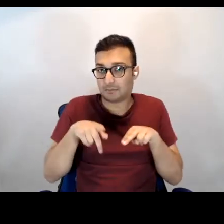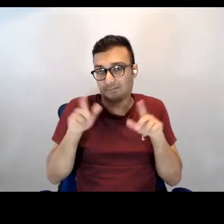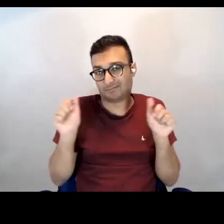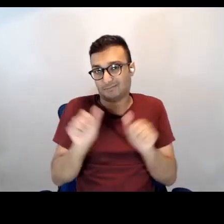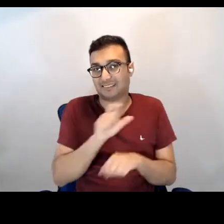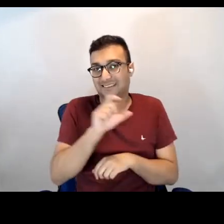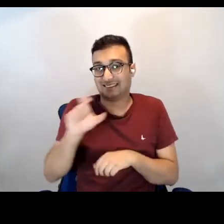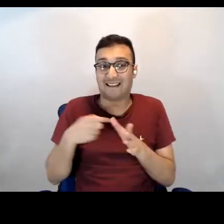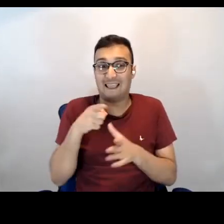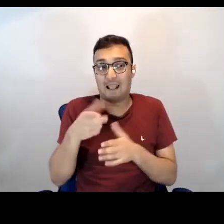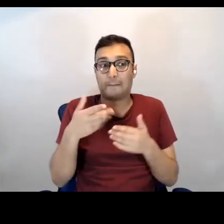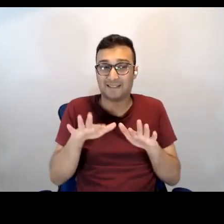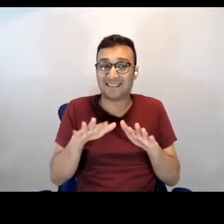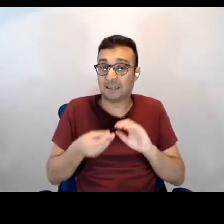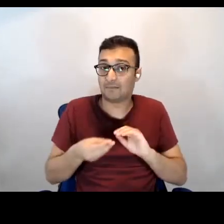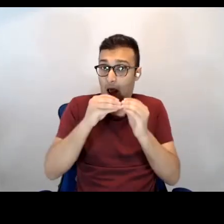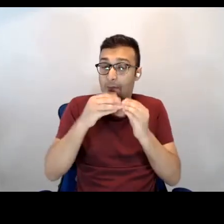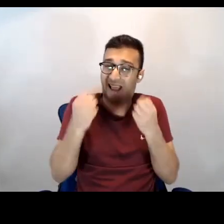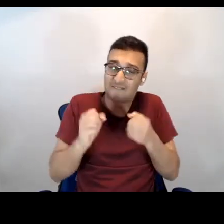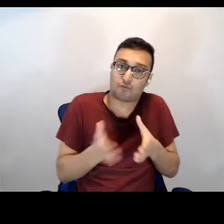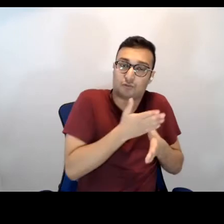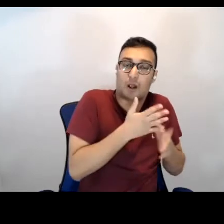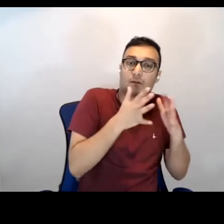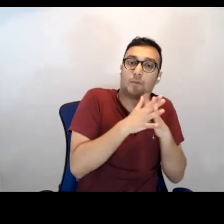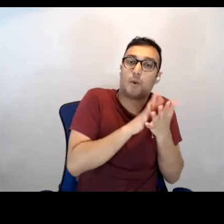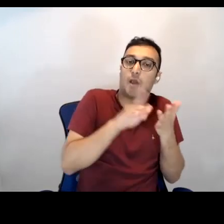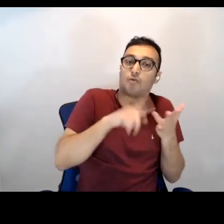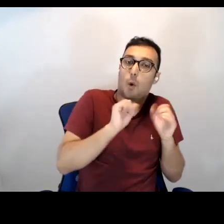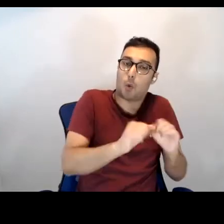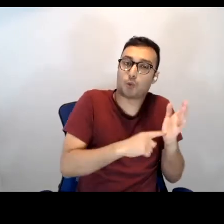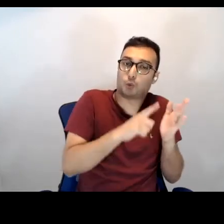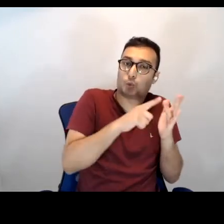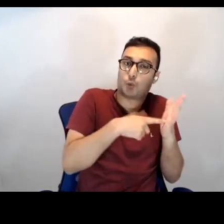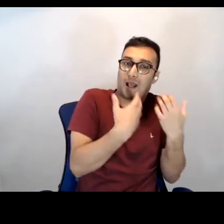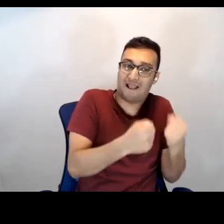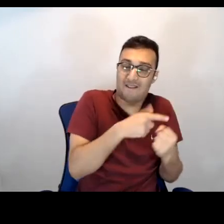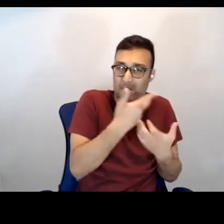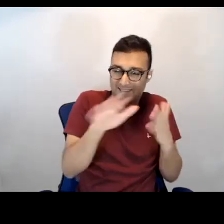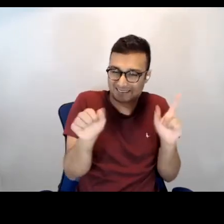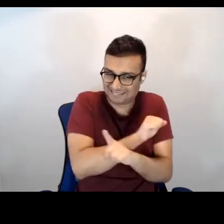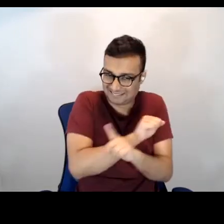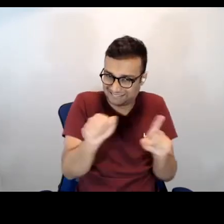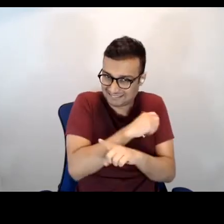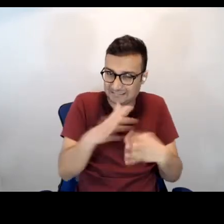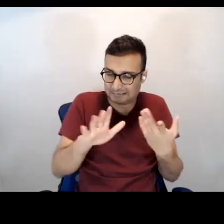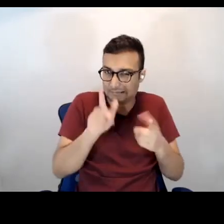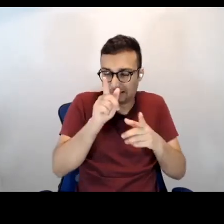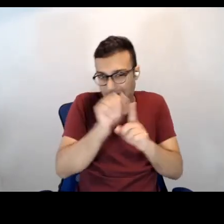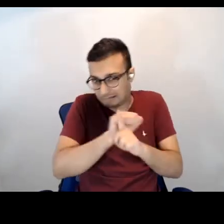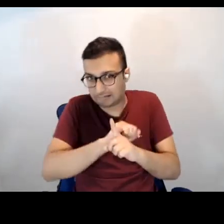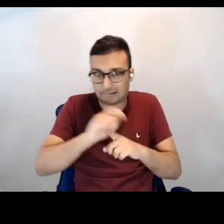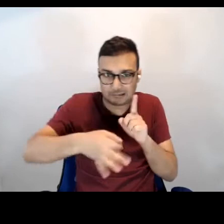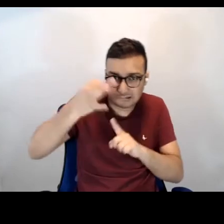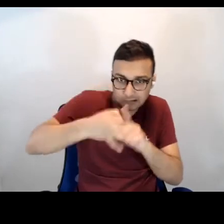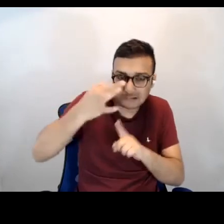from an original WHO tool. They've been enhanced in terms of usability, user engagement and refined data with lots of